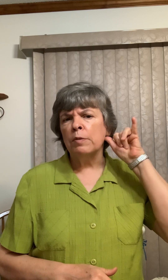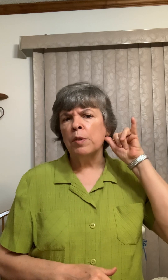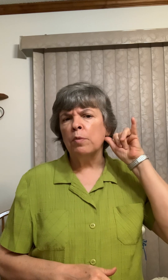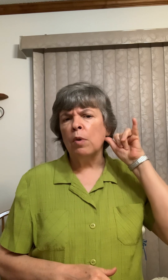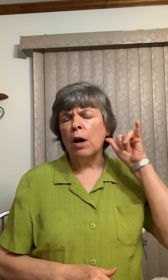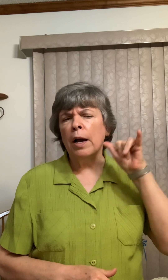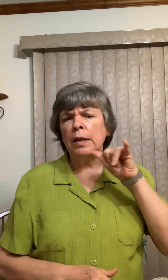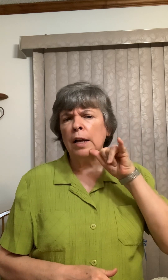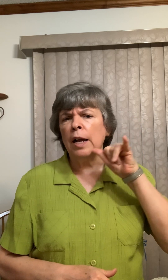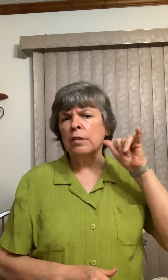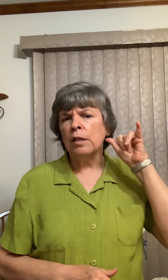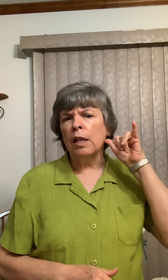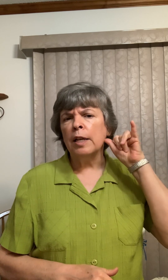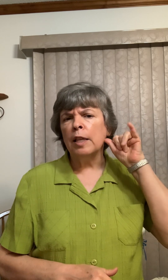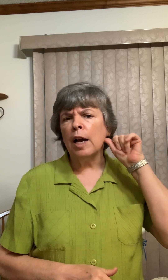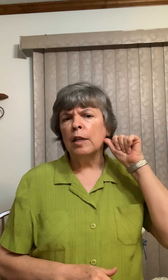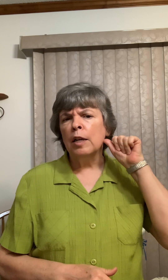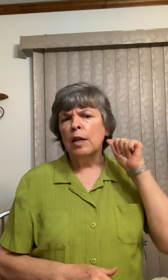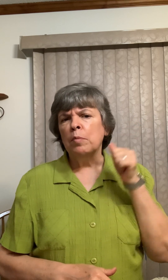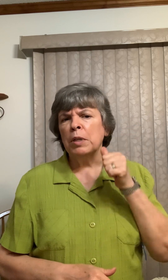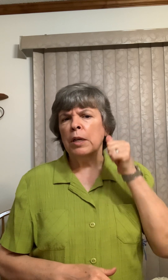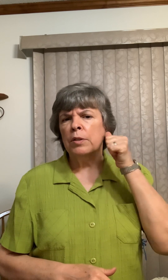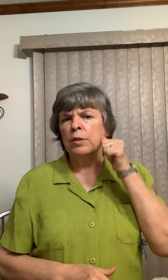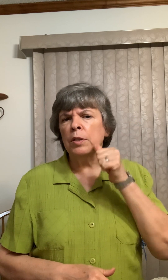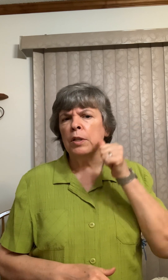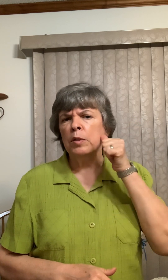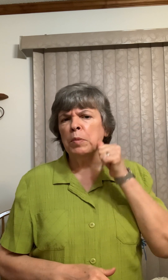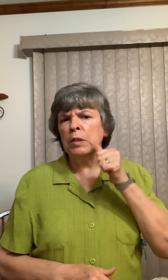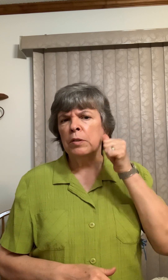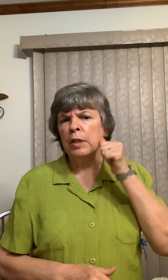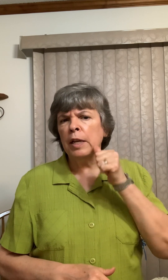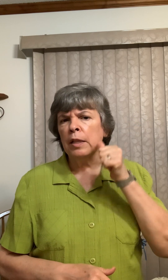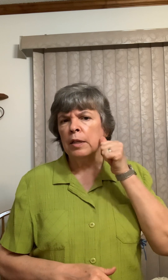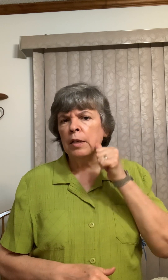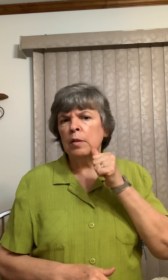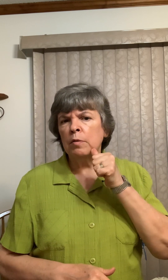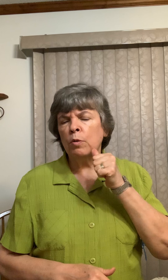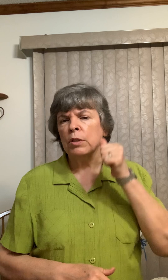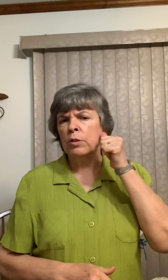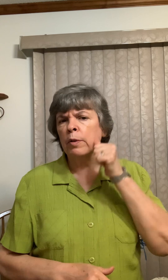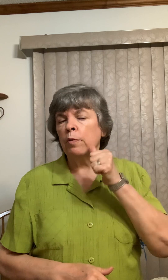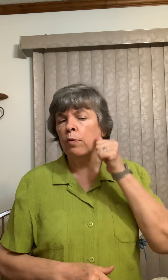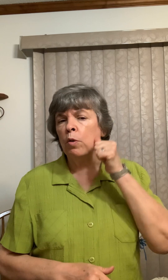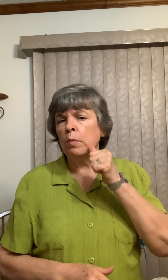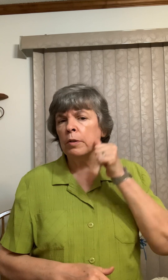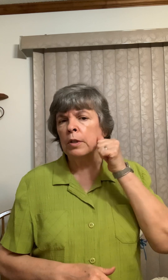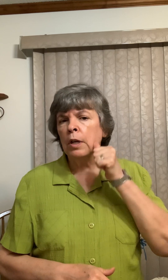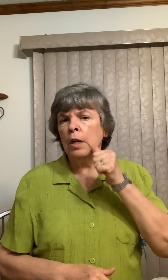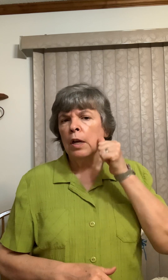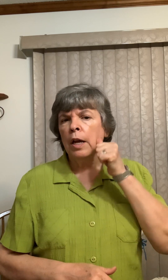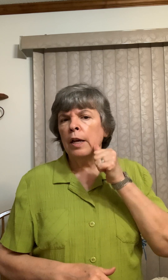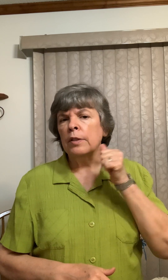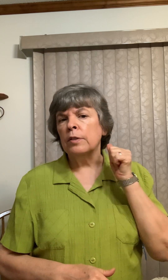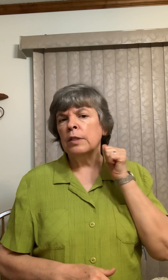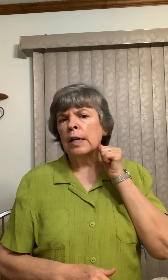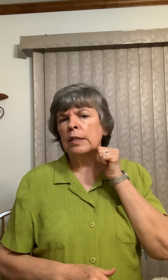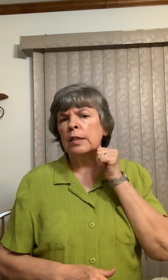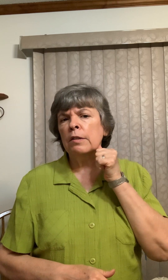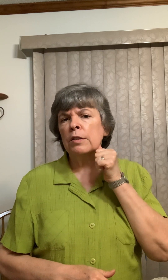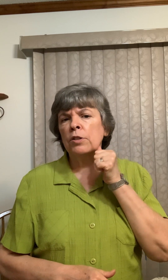the Y, and I actually like that because this means daily. Of course, it's going forward. And down here in the